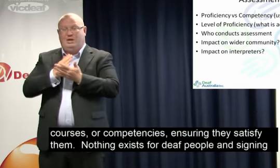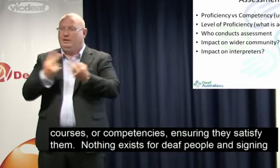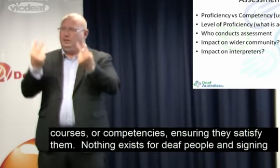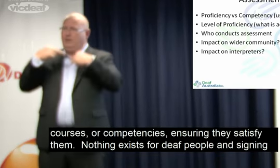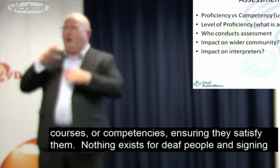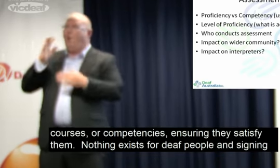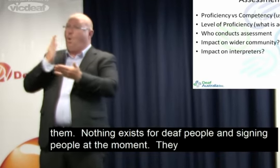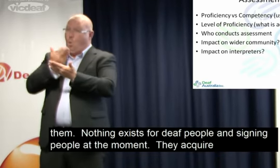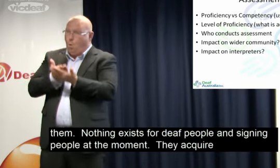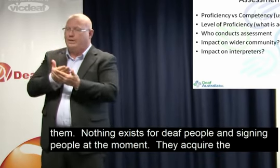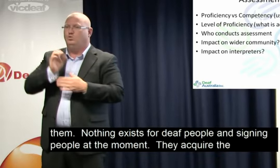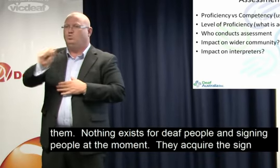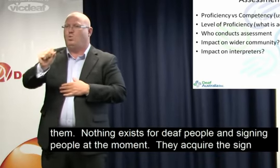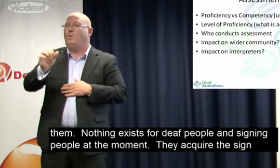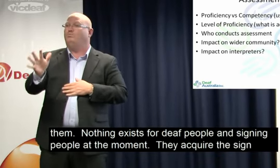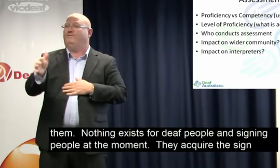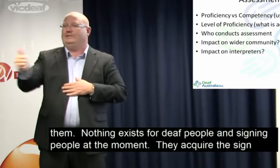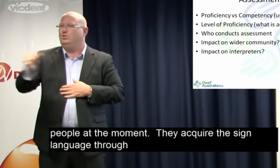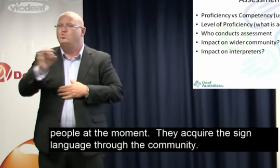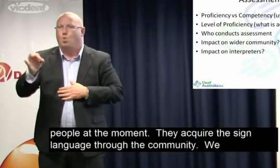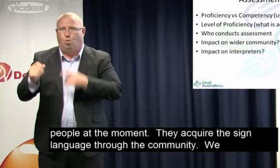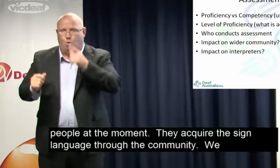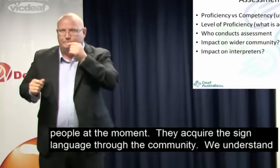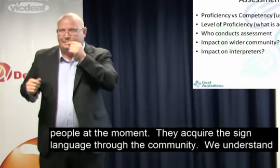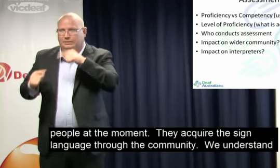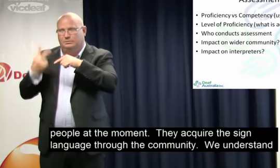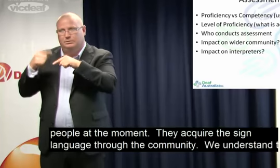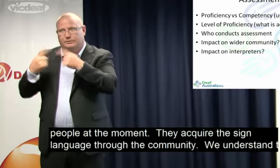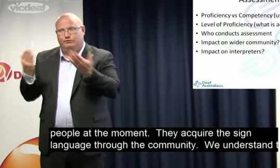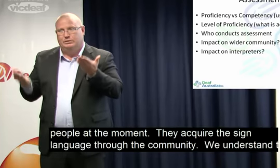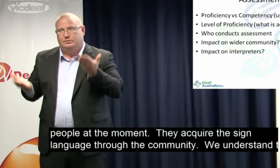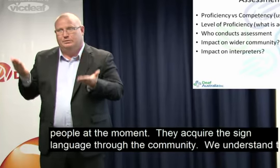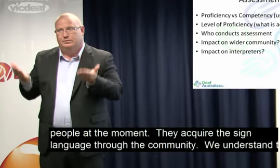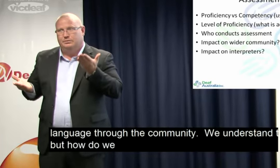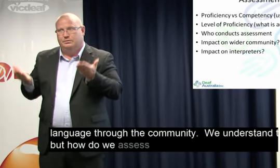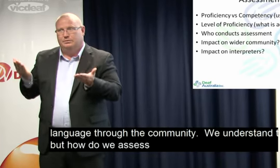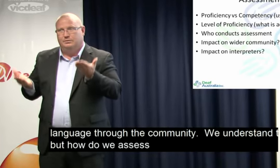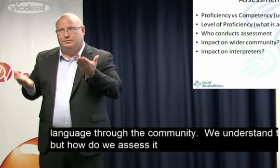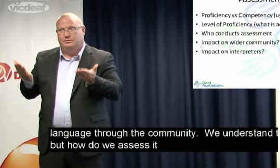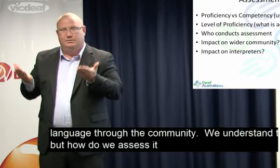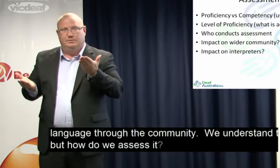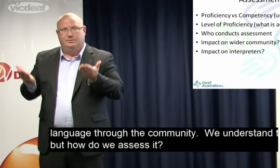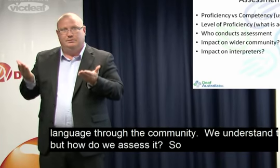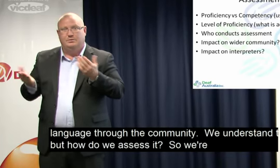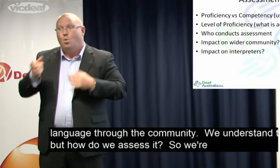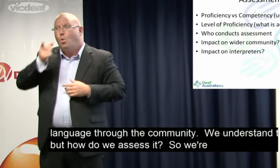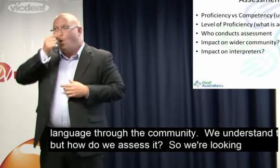understand that, but how do we assess it? So we're looking at the proficiency, not your ability. So they are two